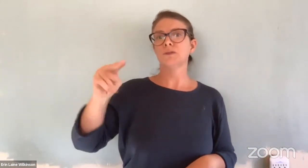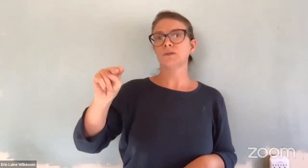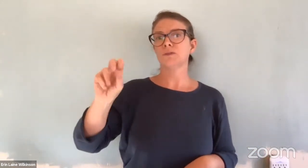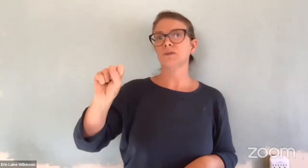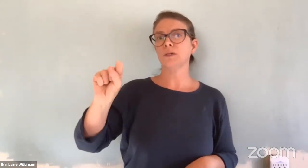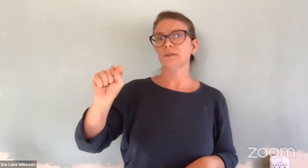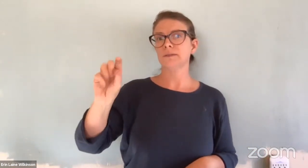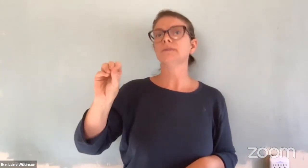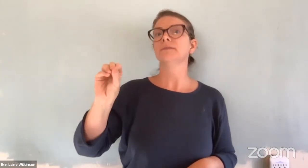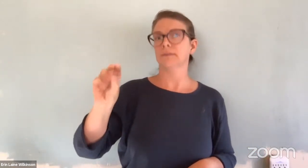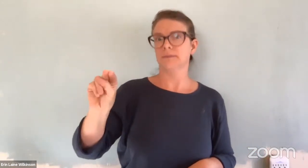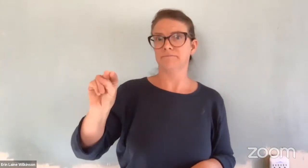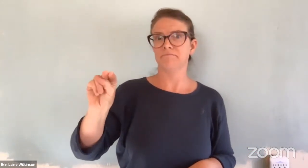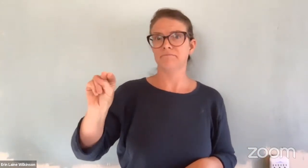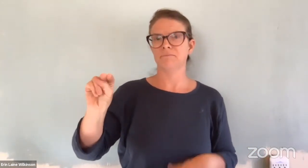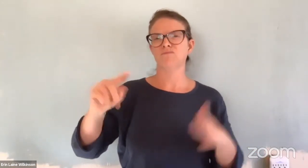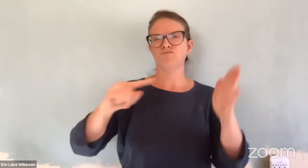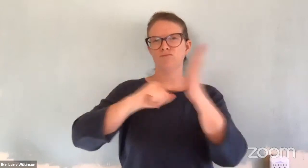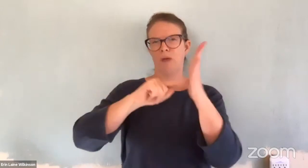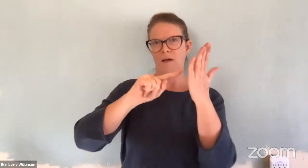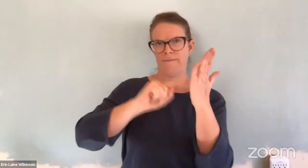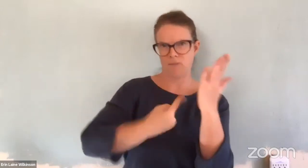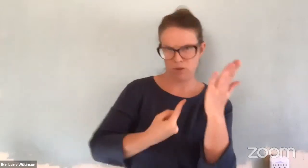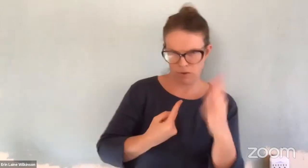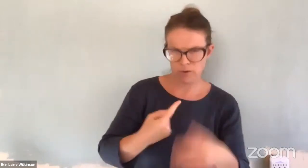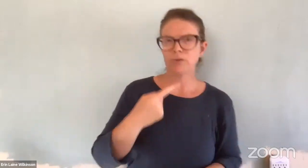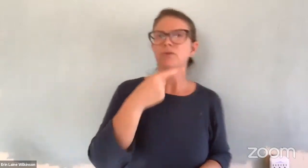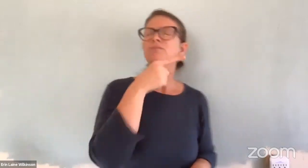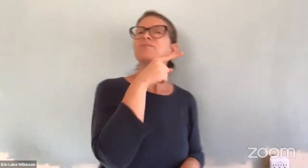is Trevor Johnson.